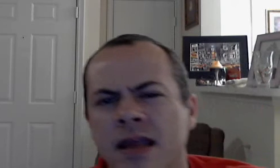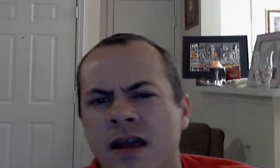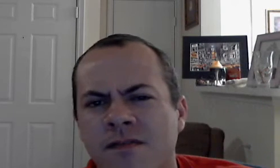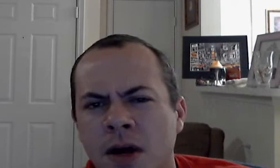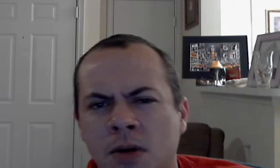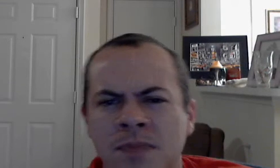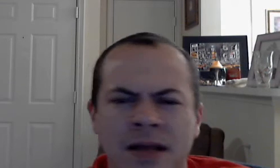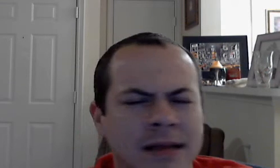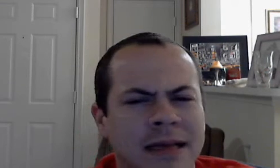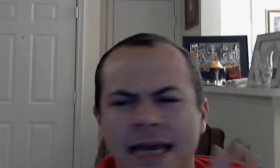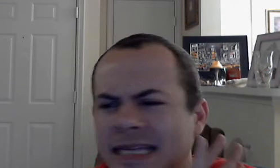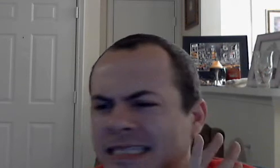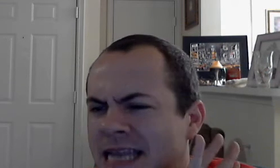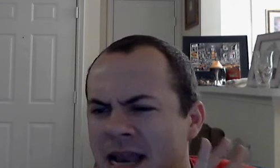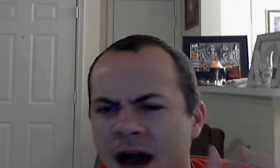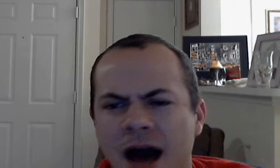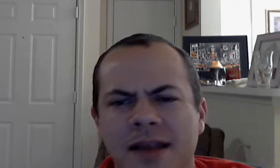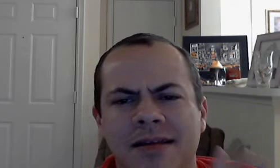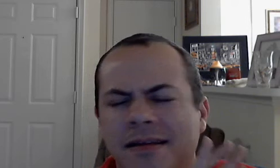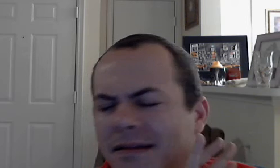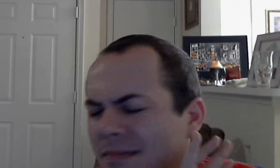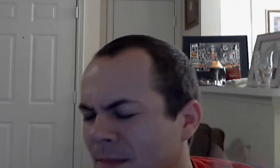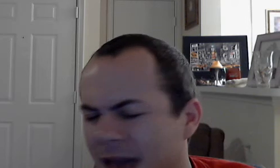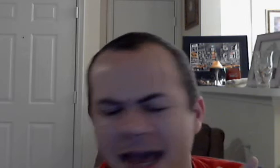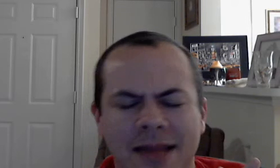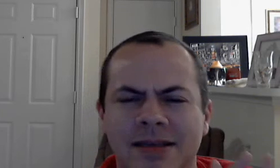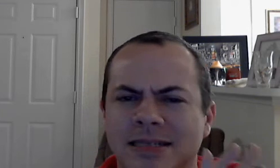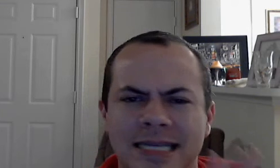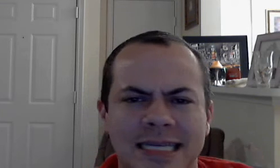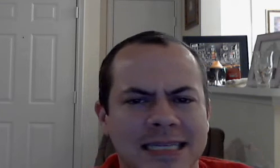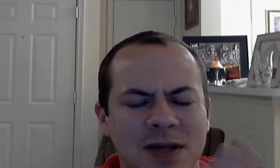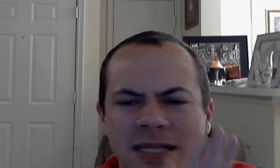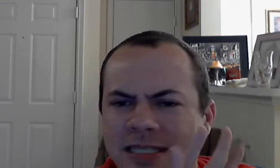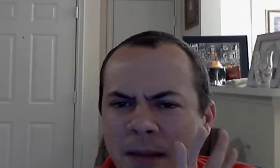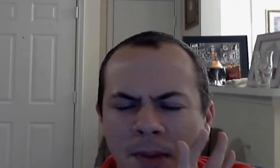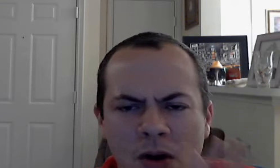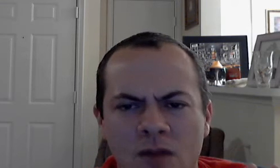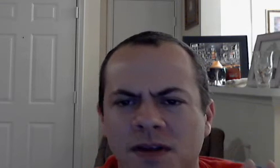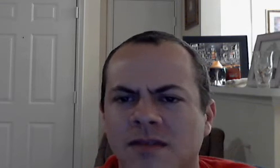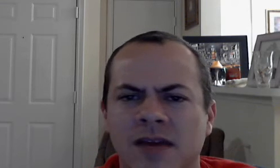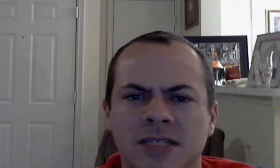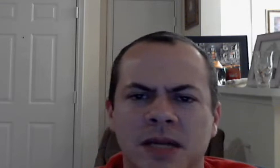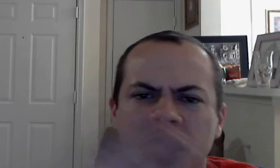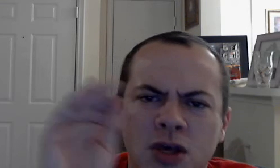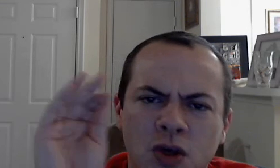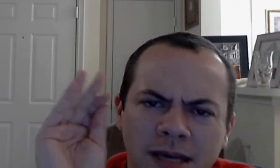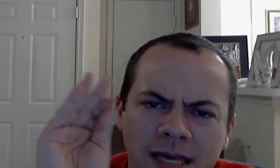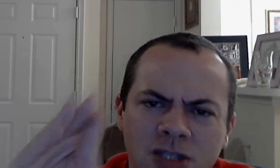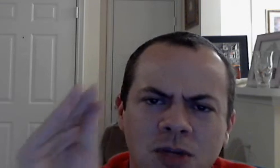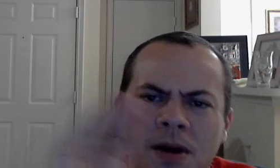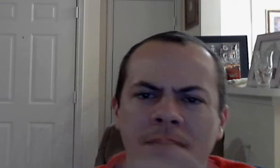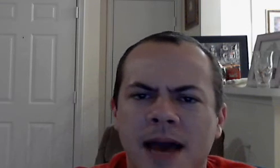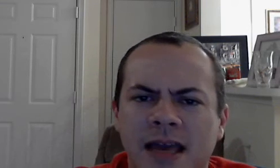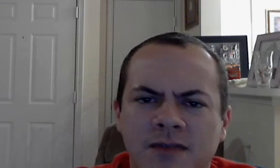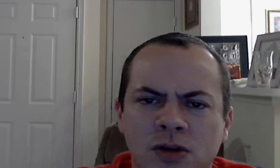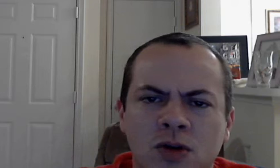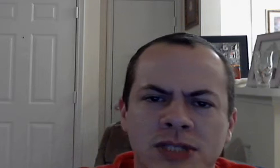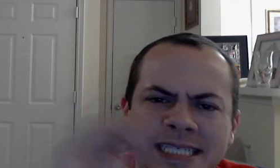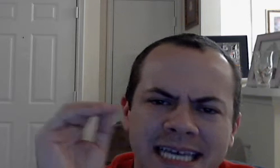in NFL. It's not. Man, this is a perfect investment. You'll get your money back if you lose. It's